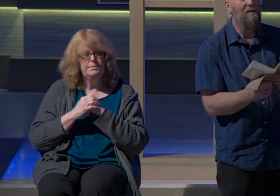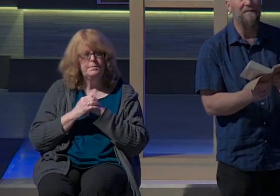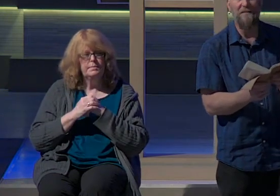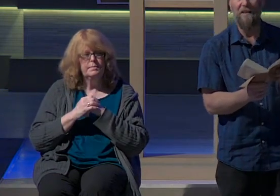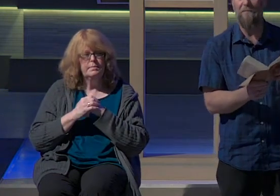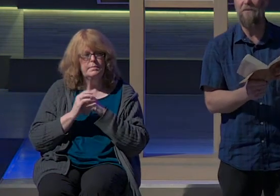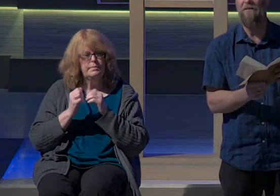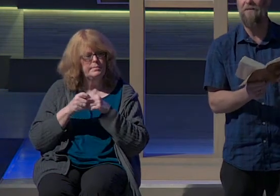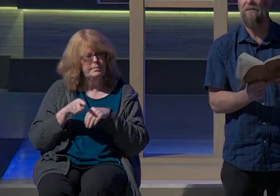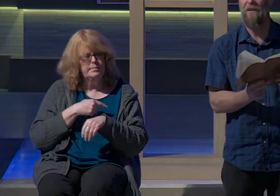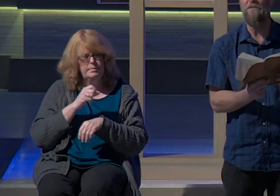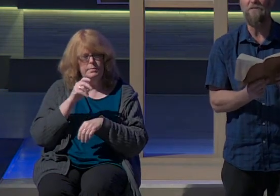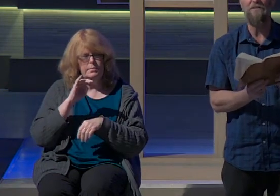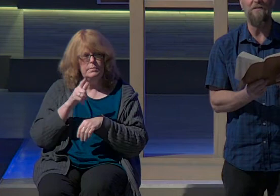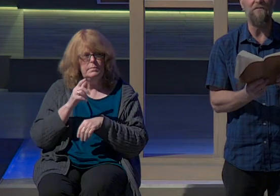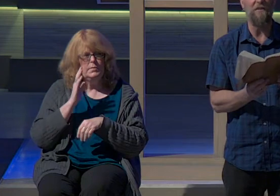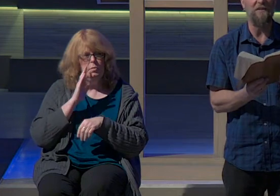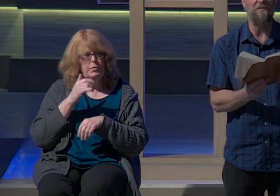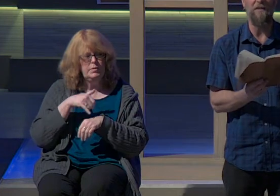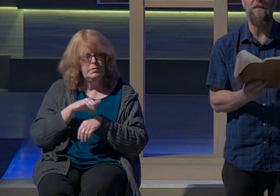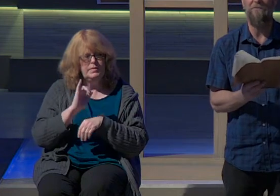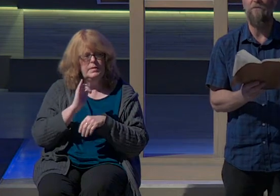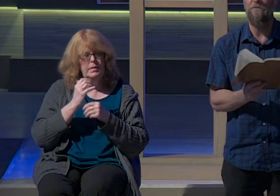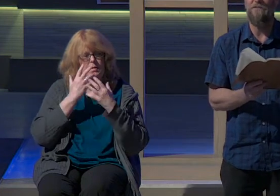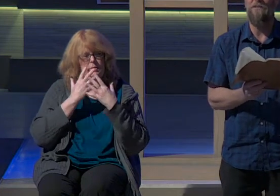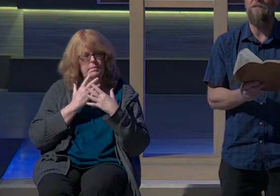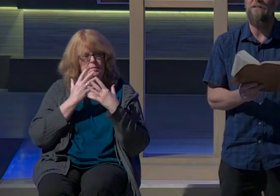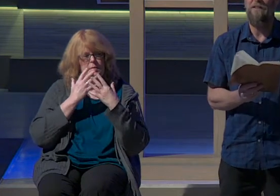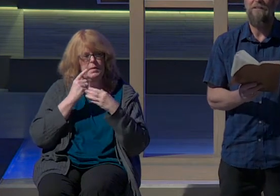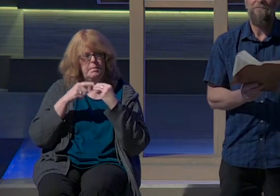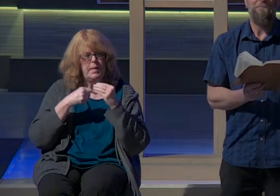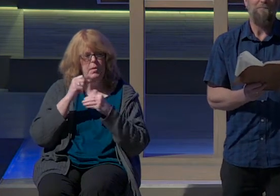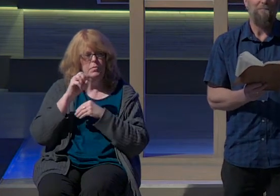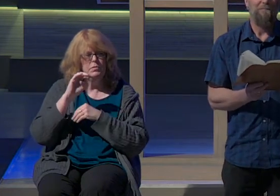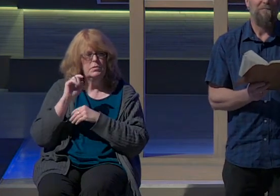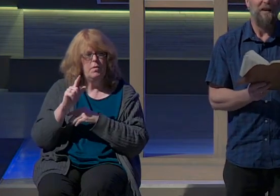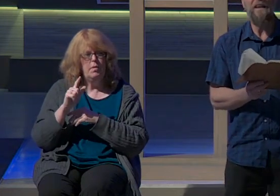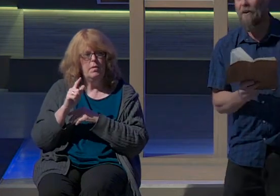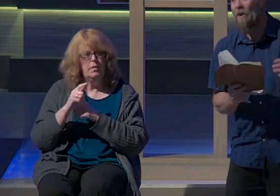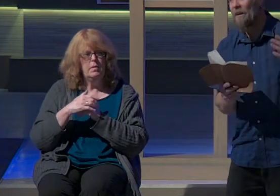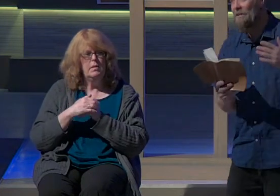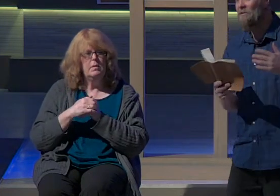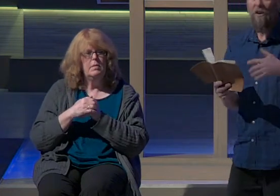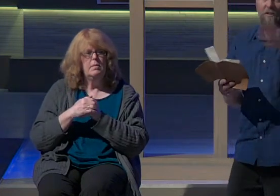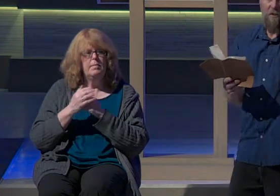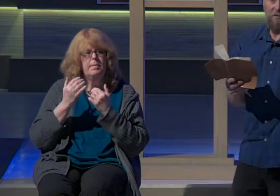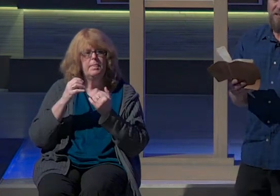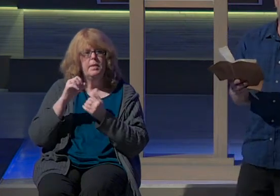How long, Samuel, are you still going to grieve over Saul? Now,